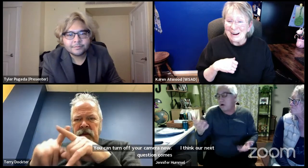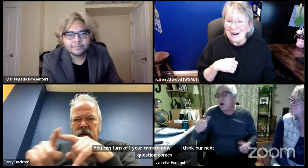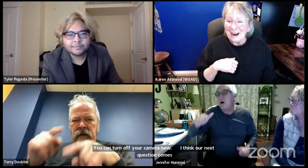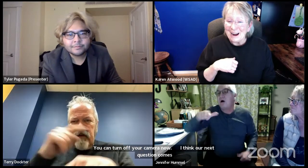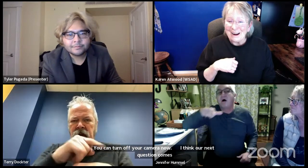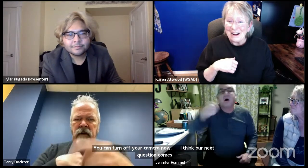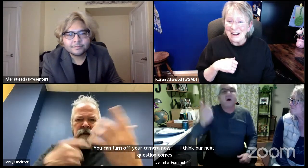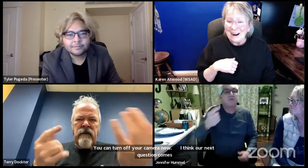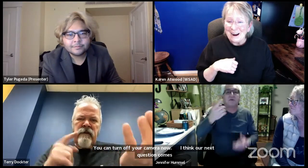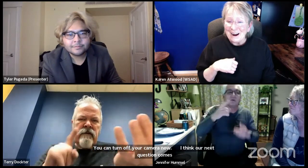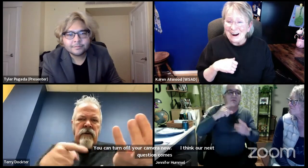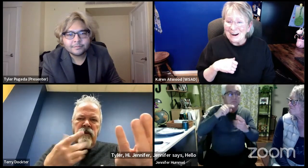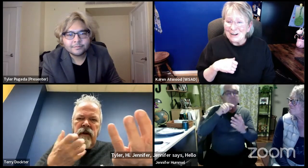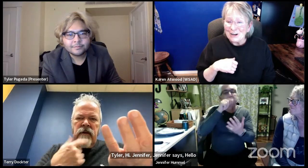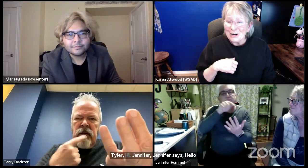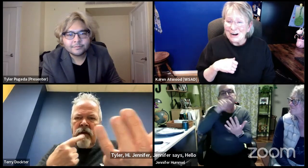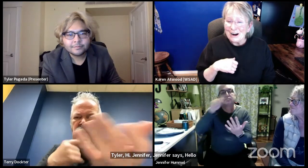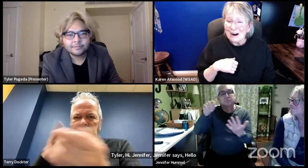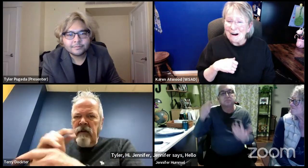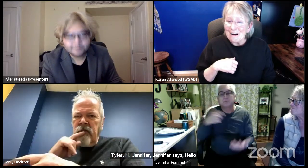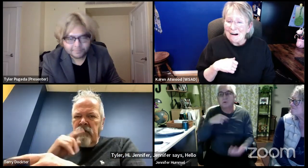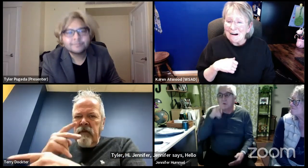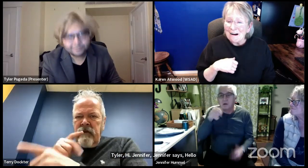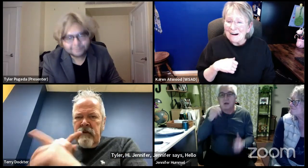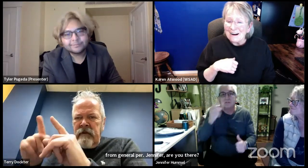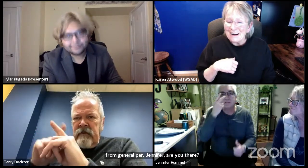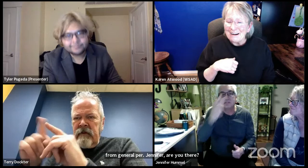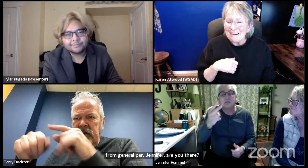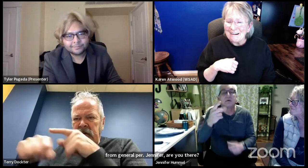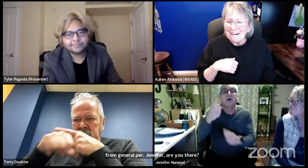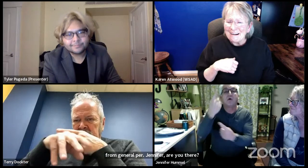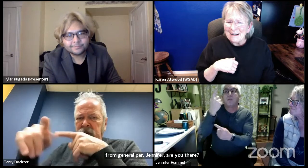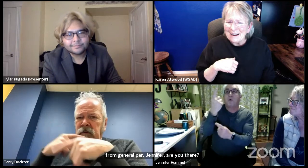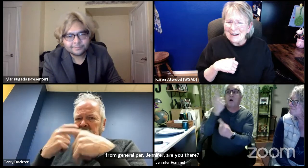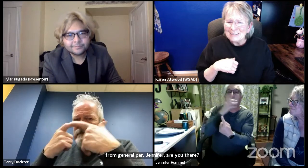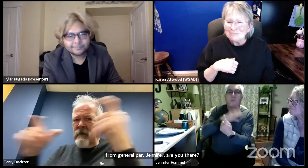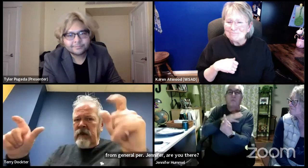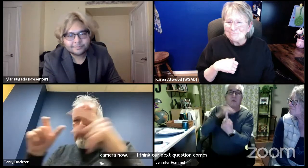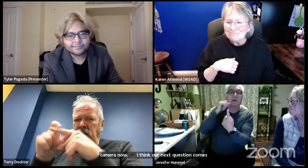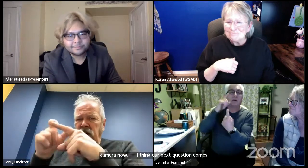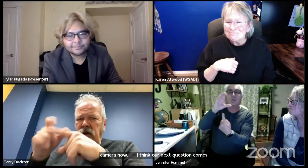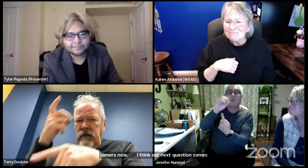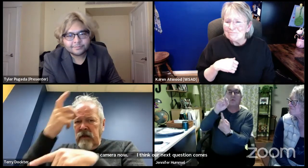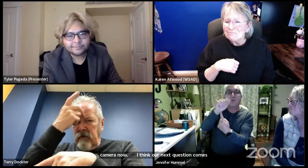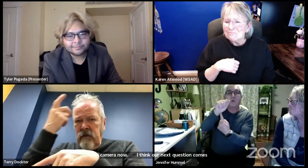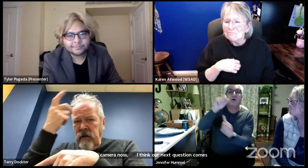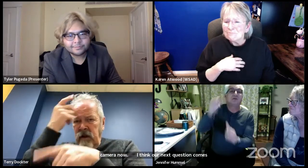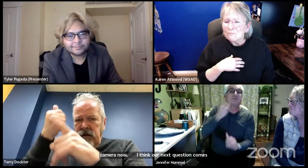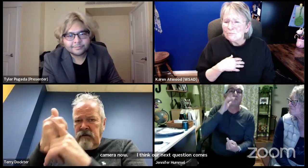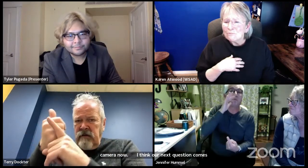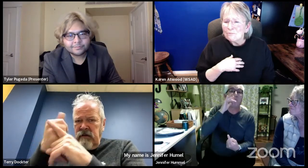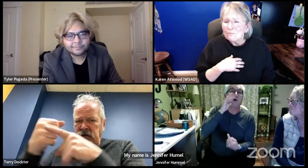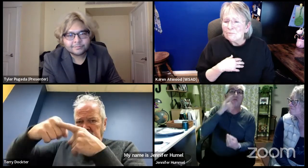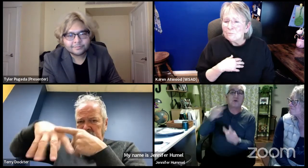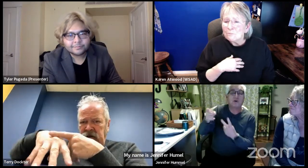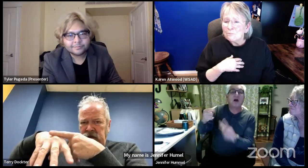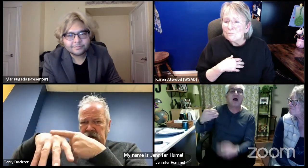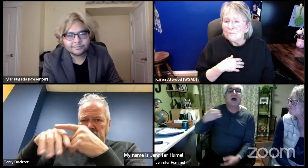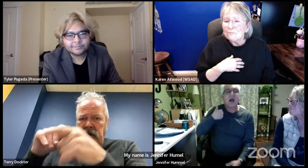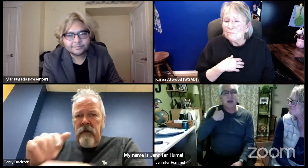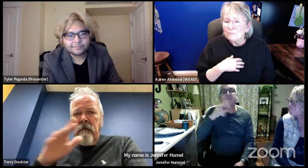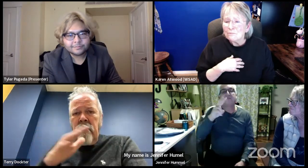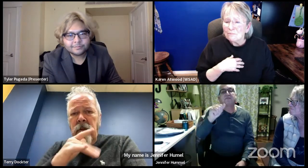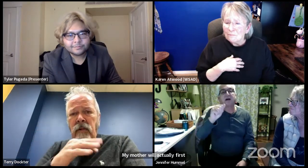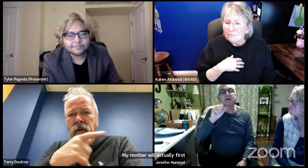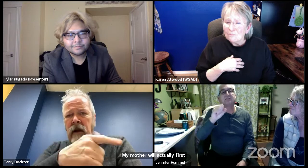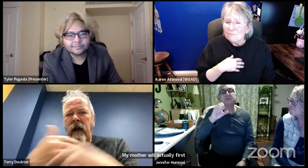one form of dementia, but somebody else could have another kind of dementia. One size does not fit all. There is a woman I know